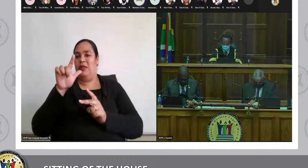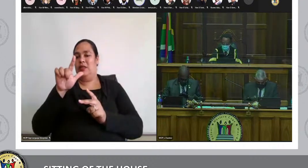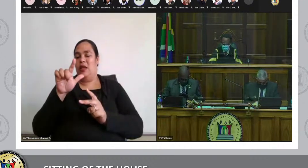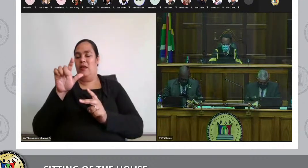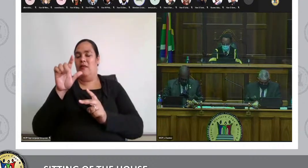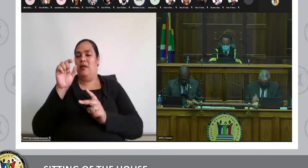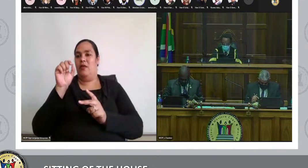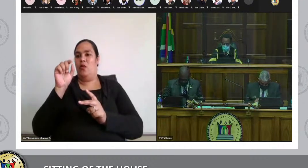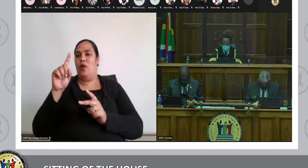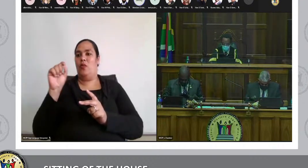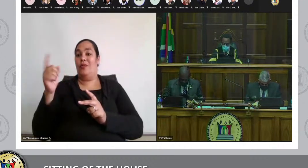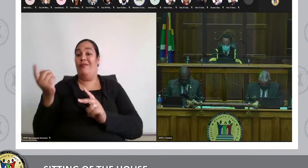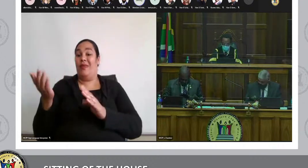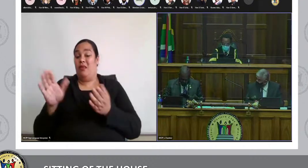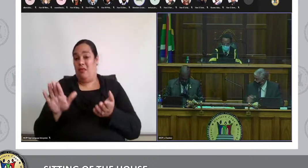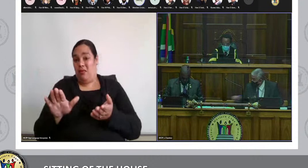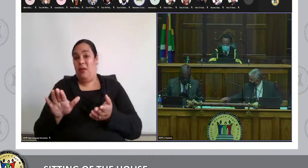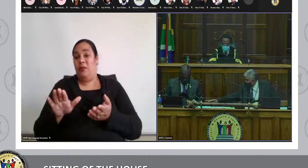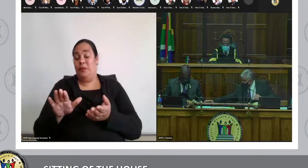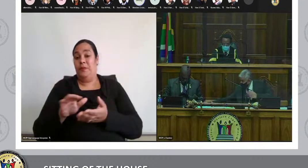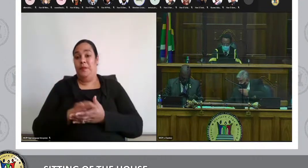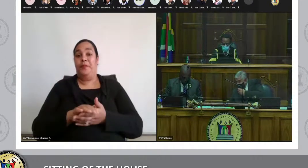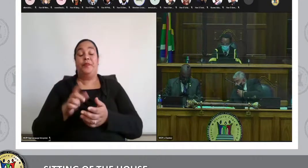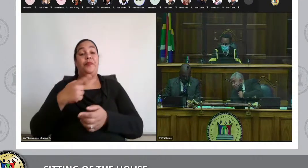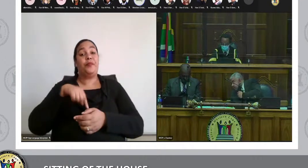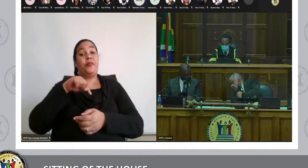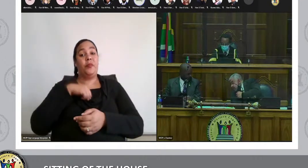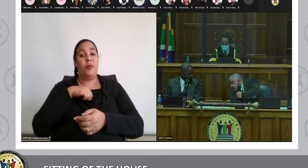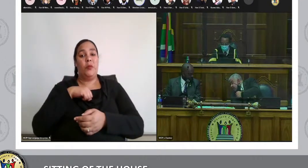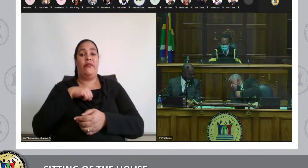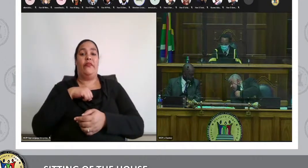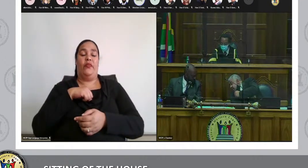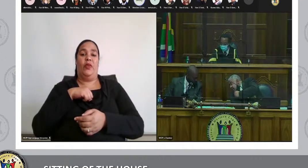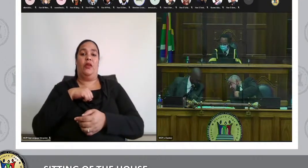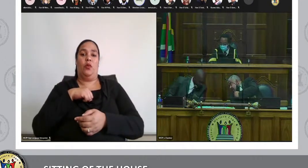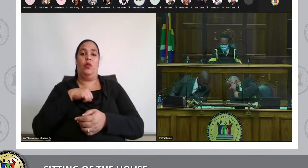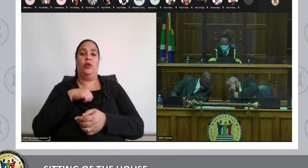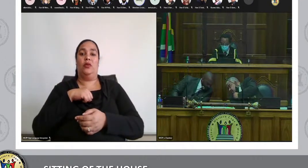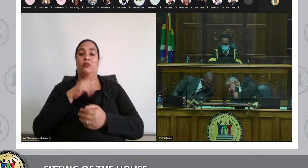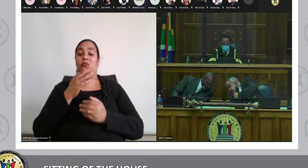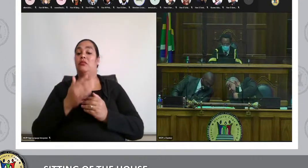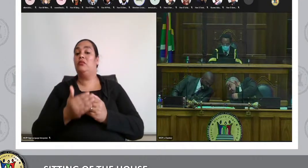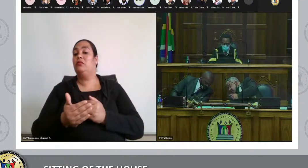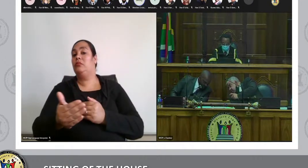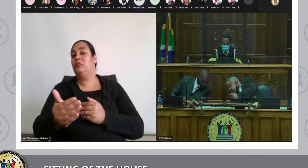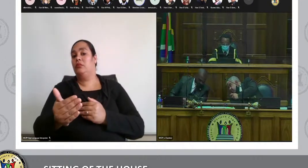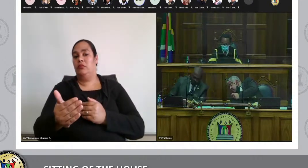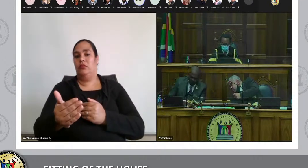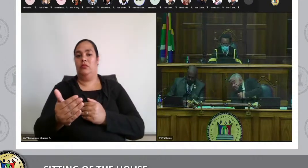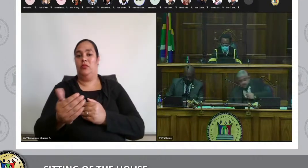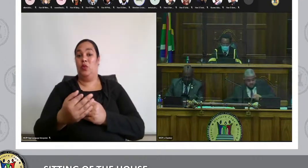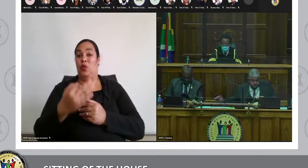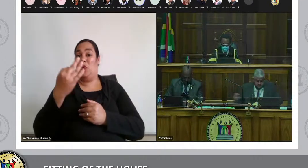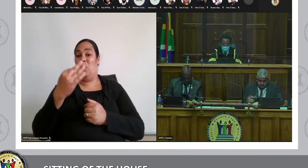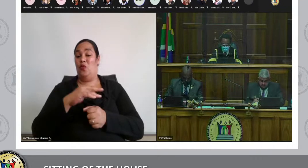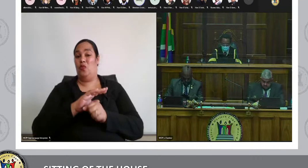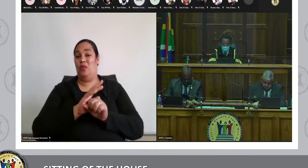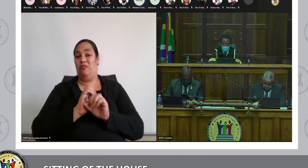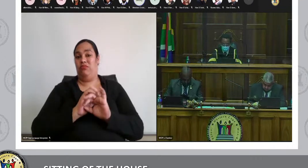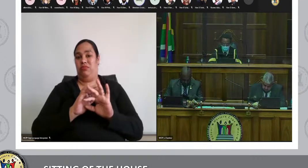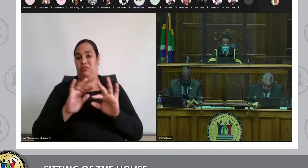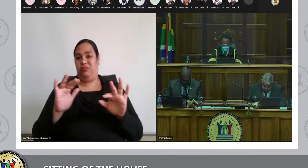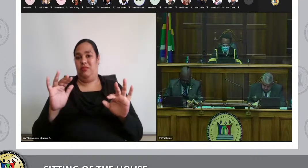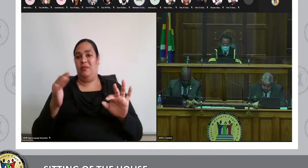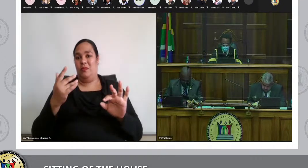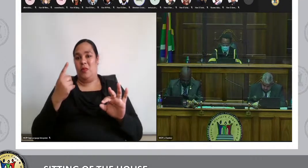56,711 reported deaths. We are heading to the third wave. It's believed to